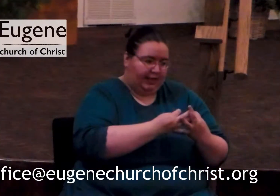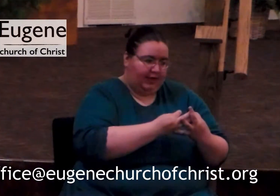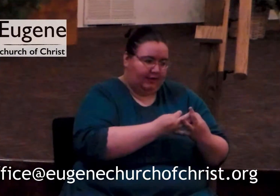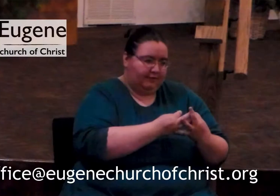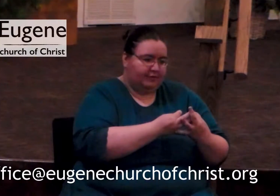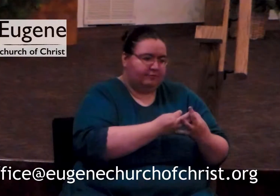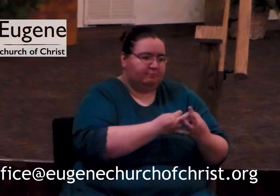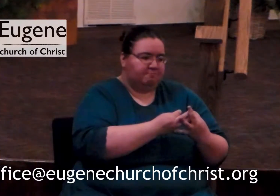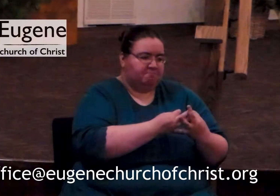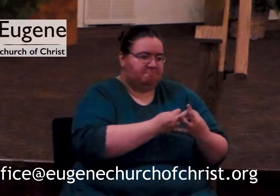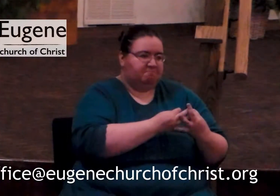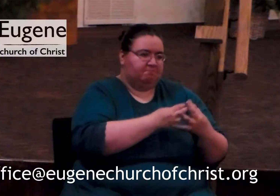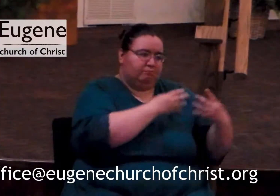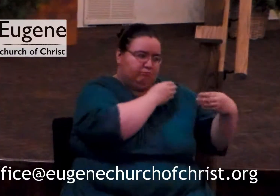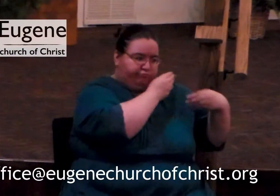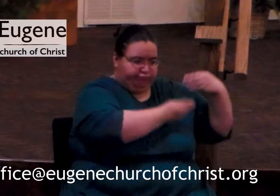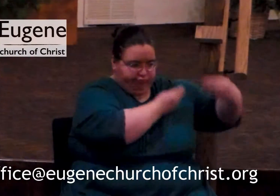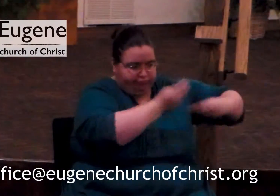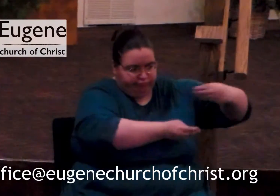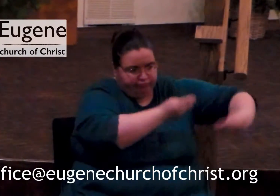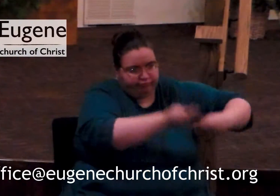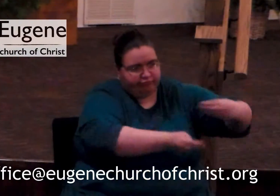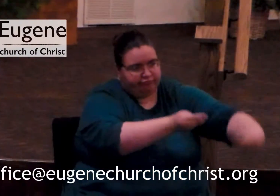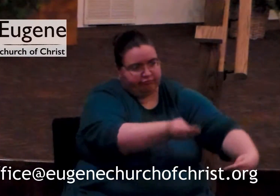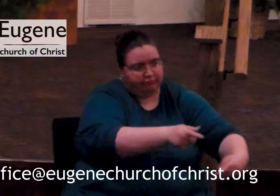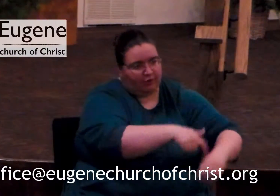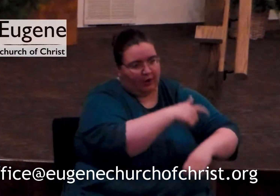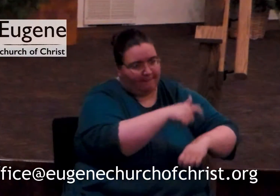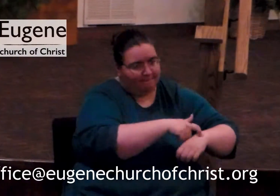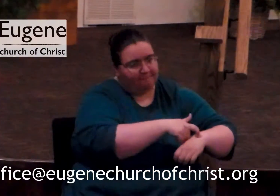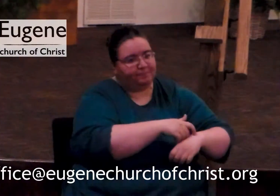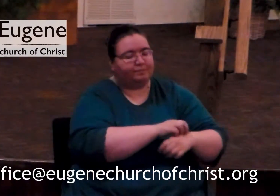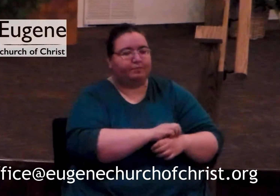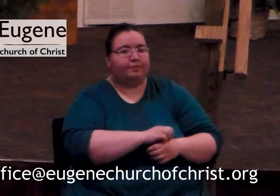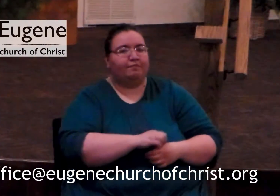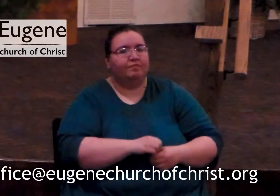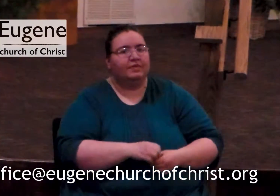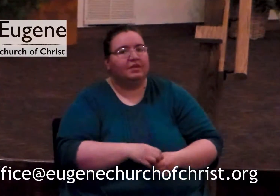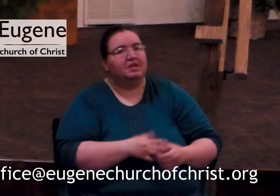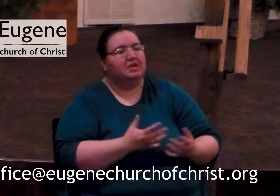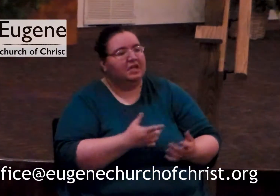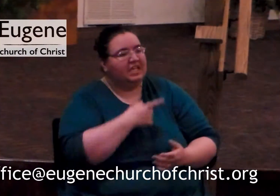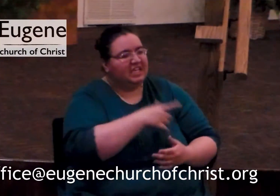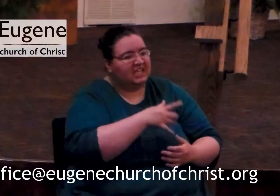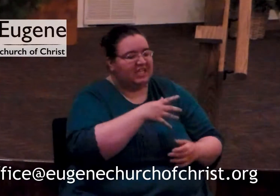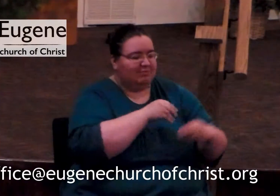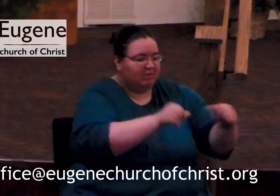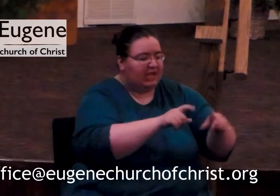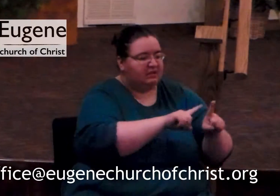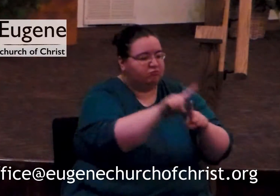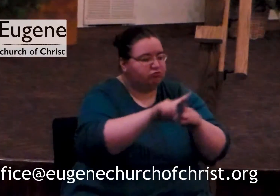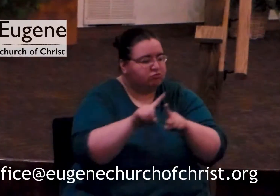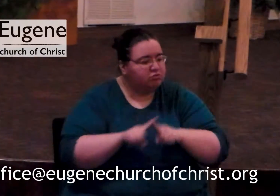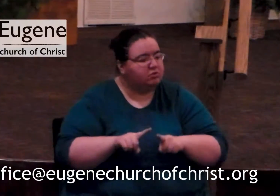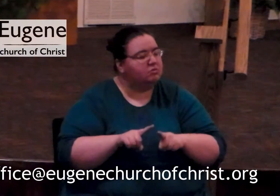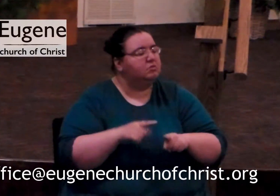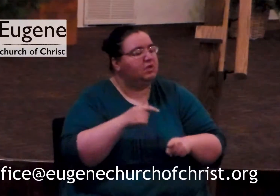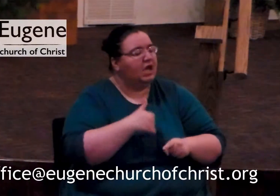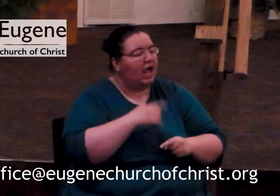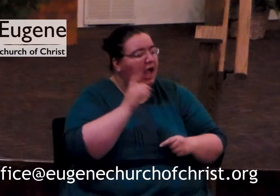say, Steve, show me on this aerial map from Google Maps where you would plant this and where you would plant that and why, that he would have a scenario